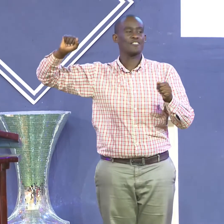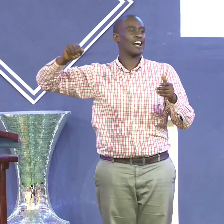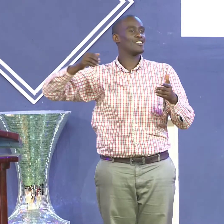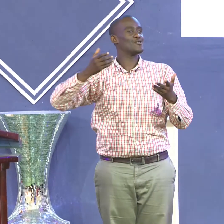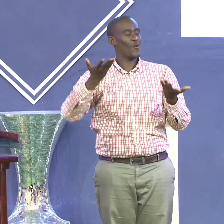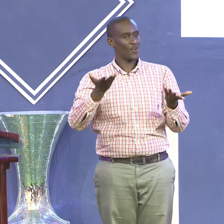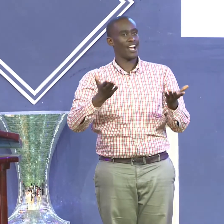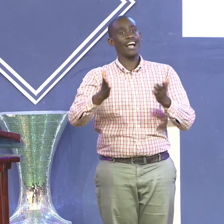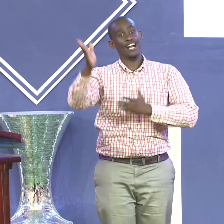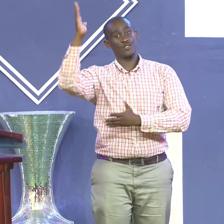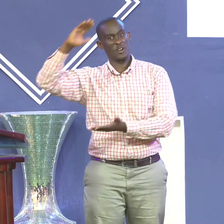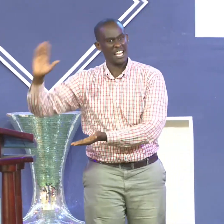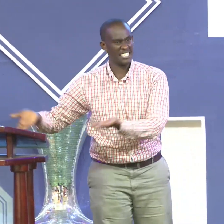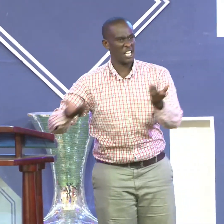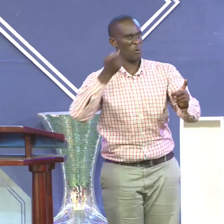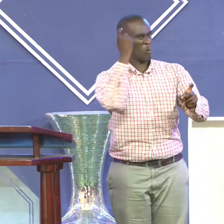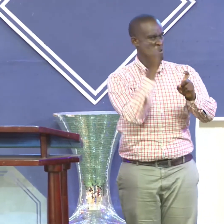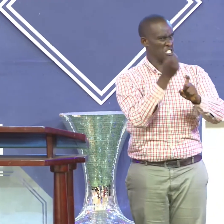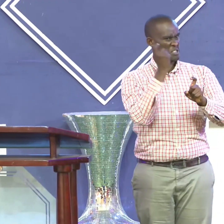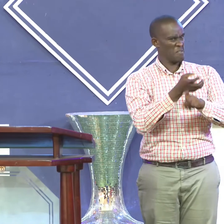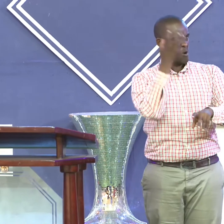And he will take away the stony heart.